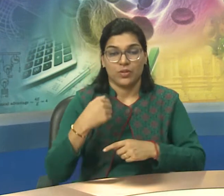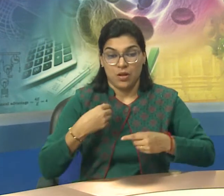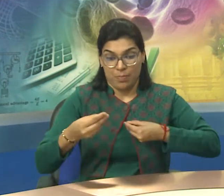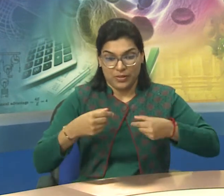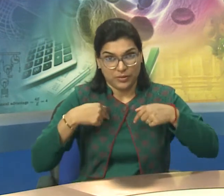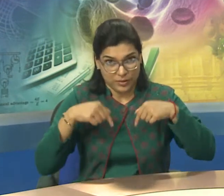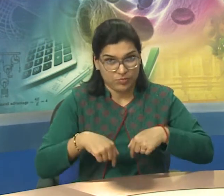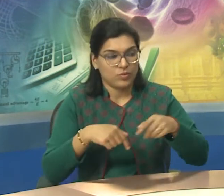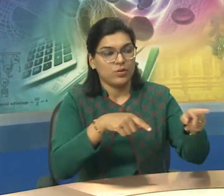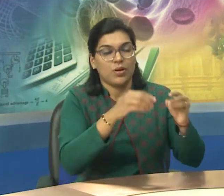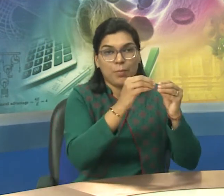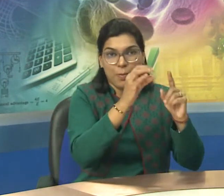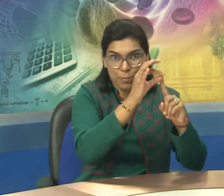deals in